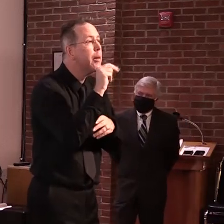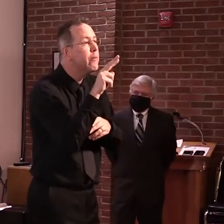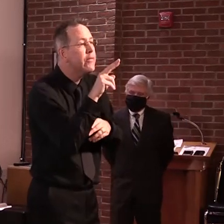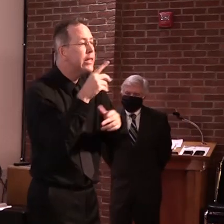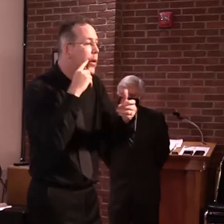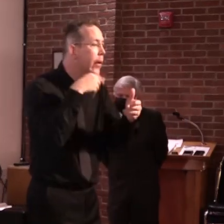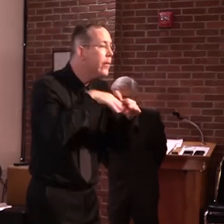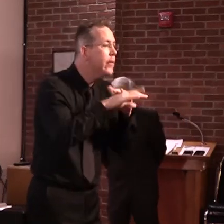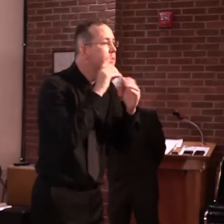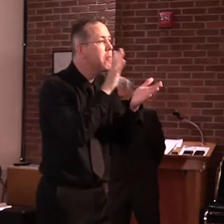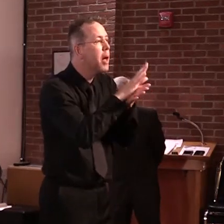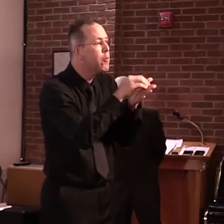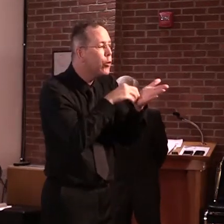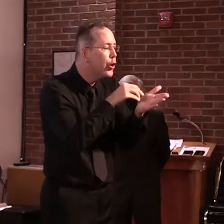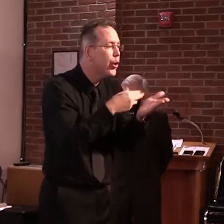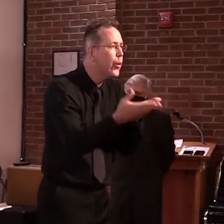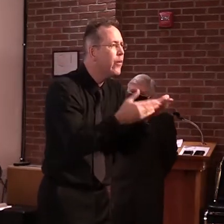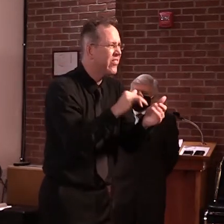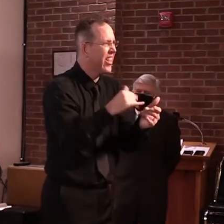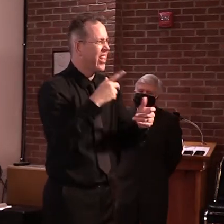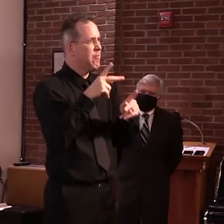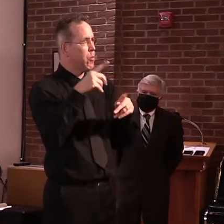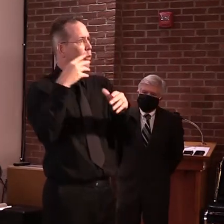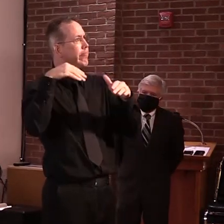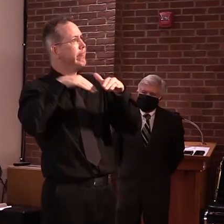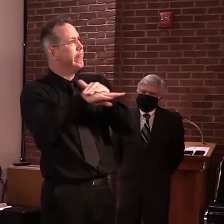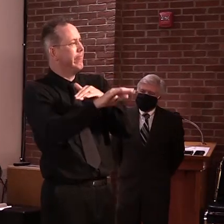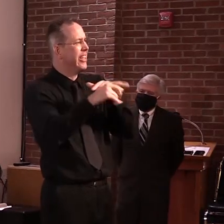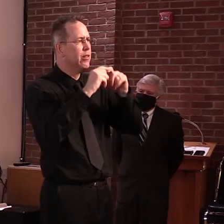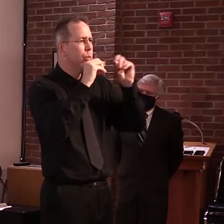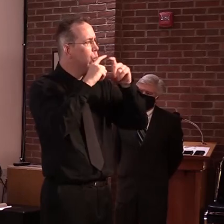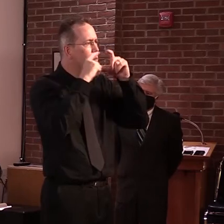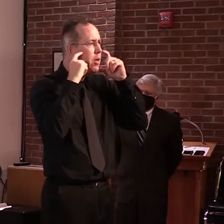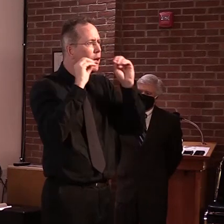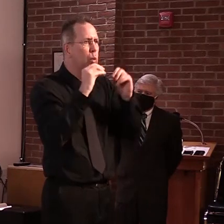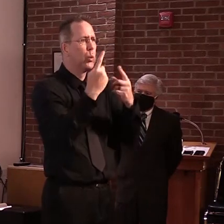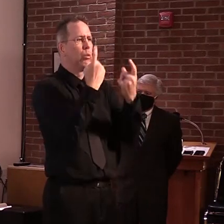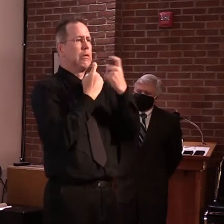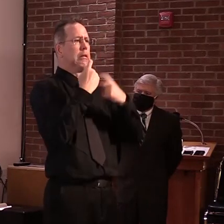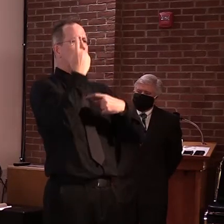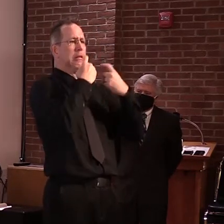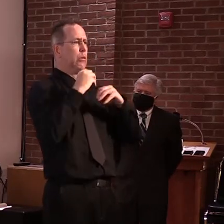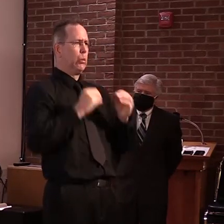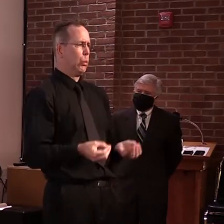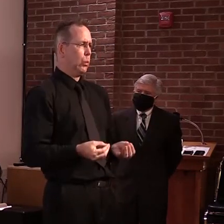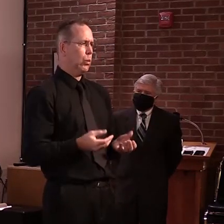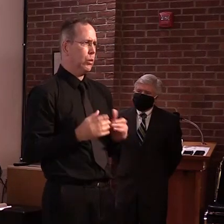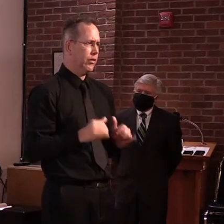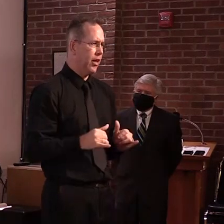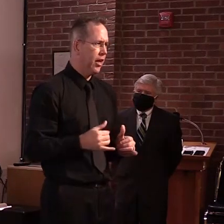Okay, well, I would be interested, I guess, to know which offices are.